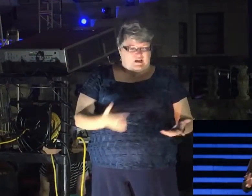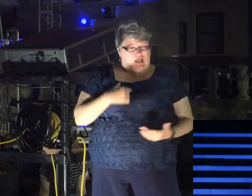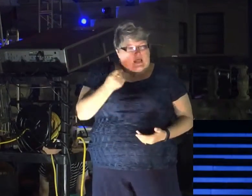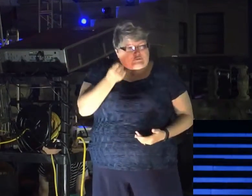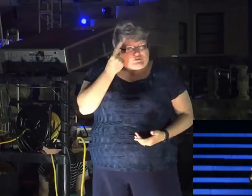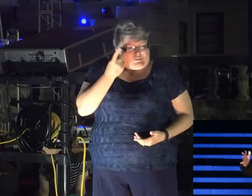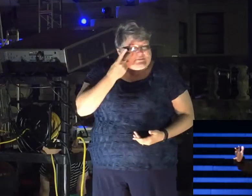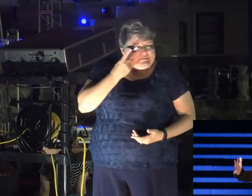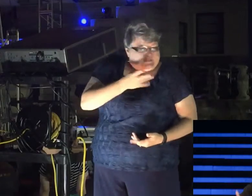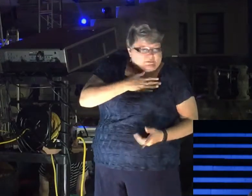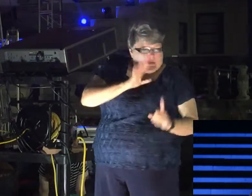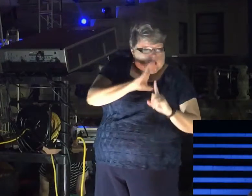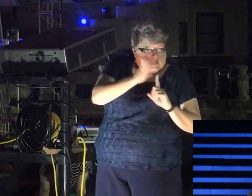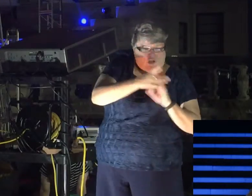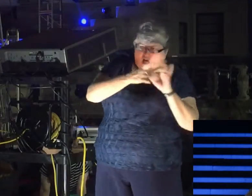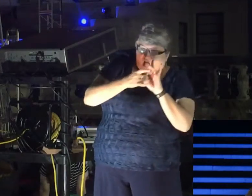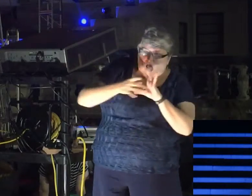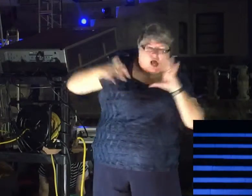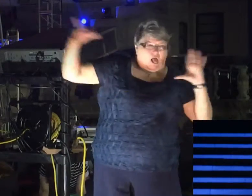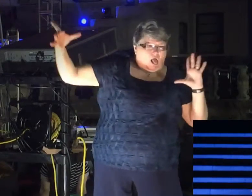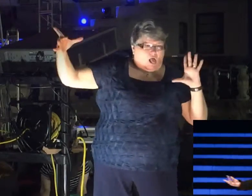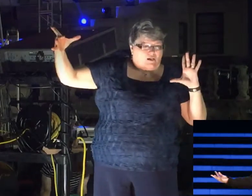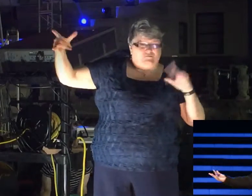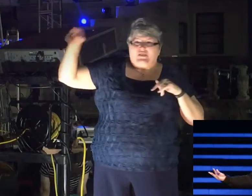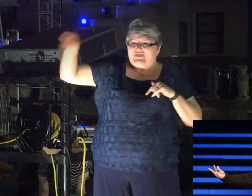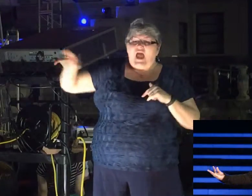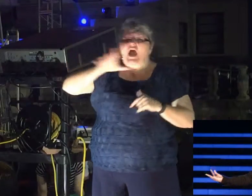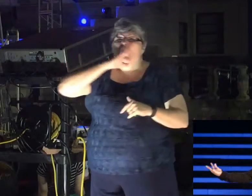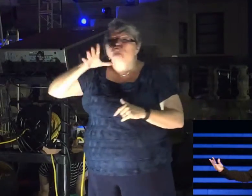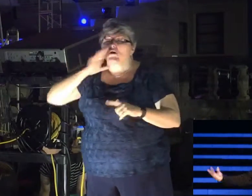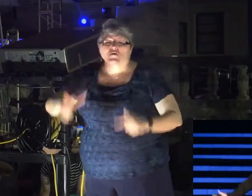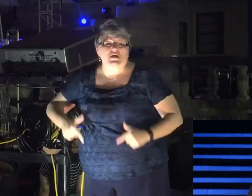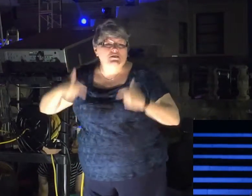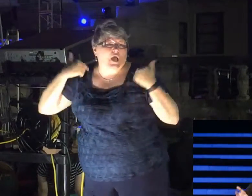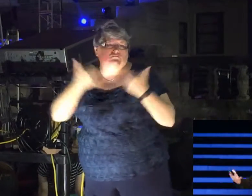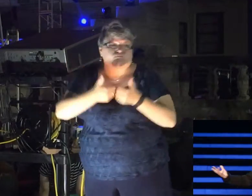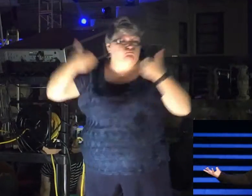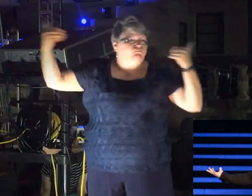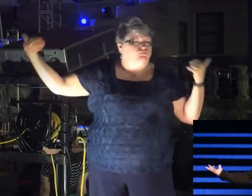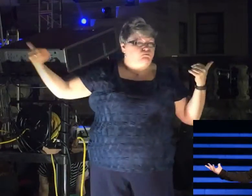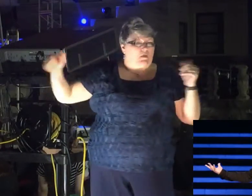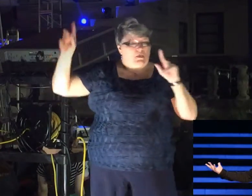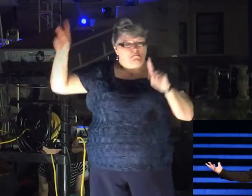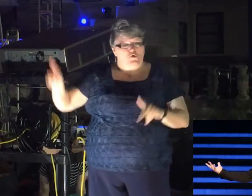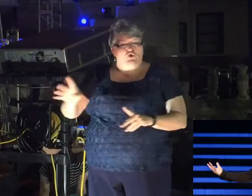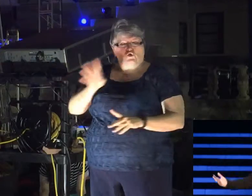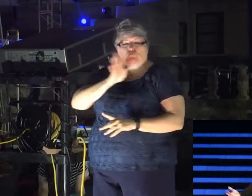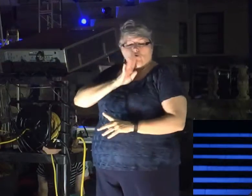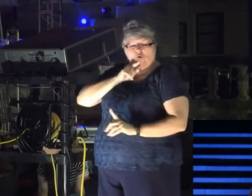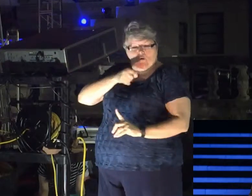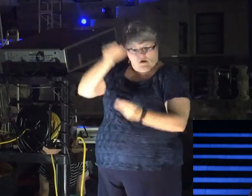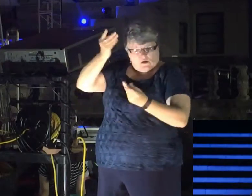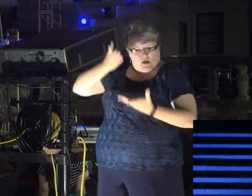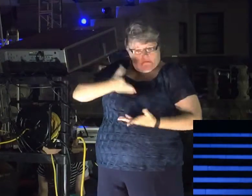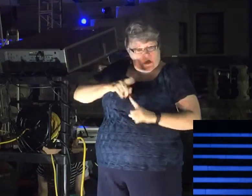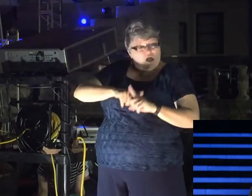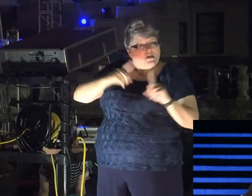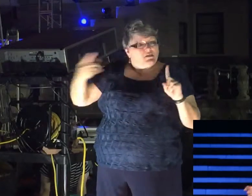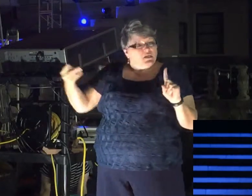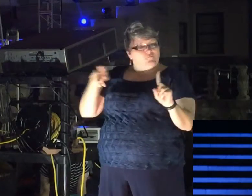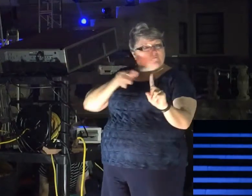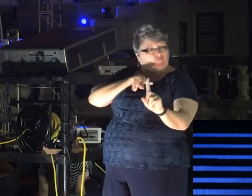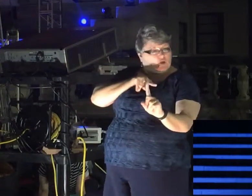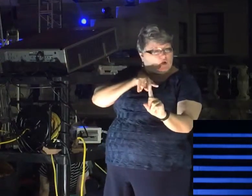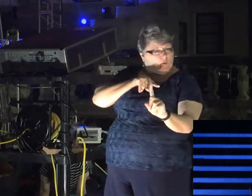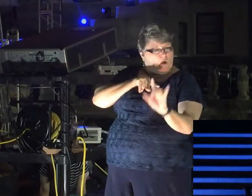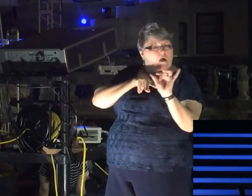And I didn't even see my culture and how disconnected I am from agrarian life until someone spoke into it and gave